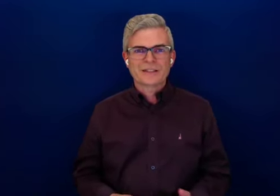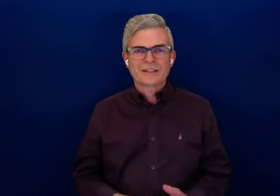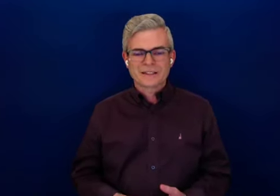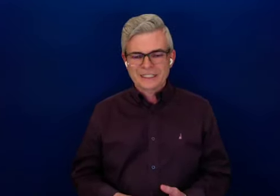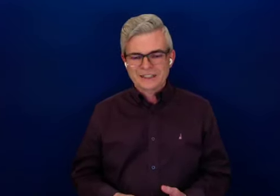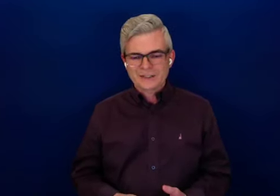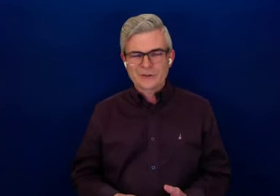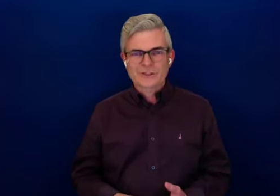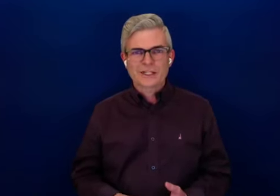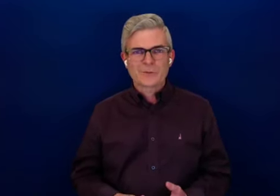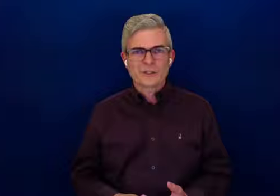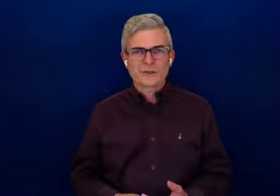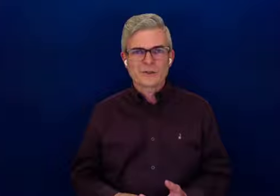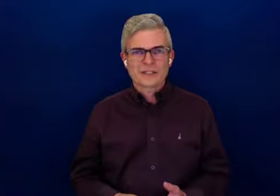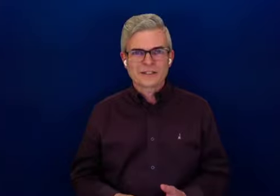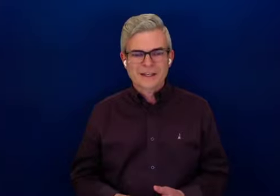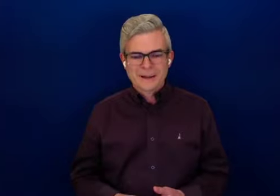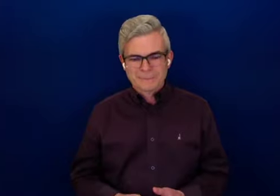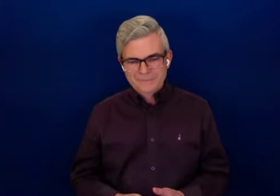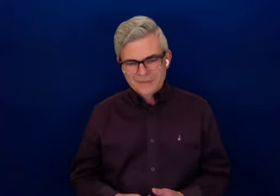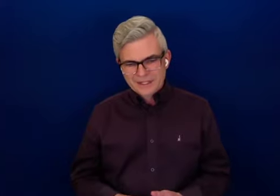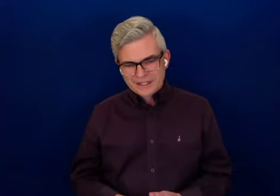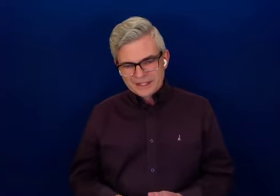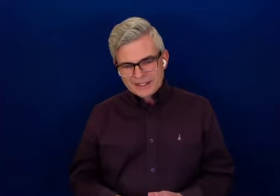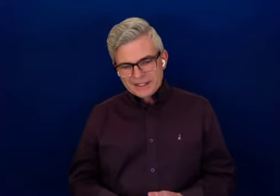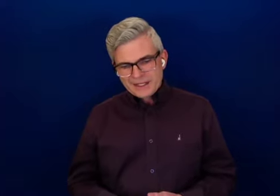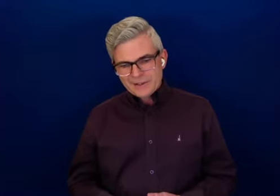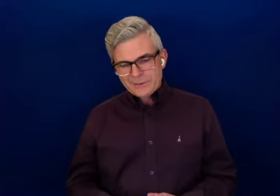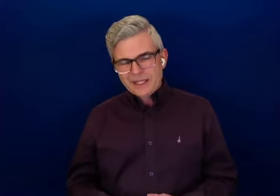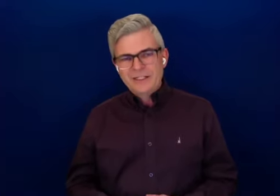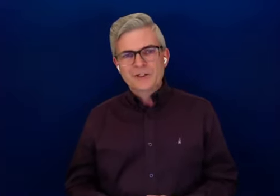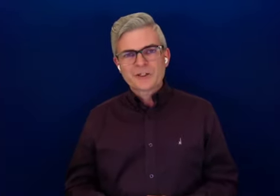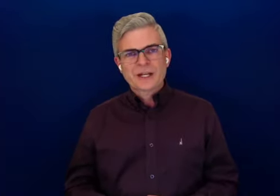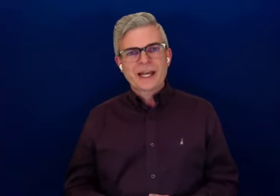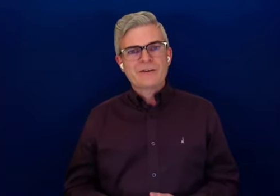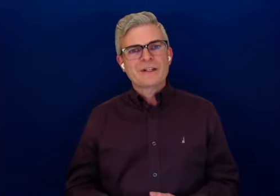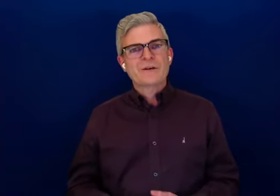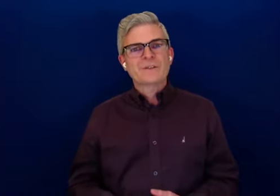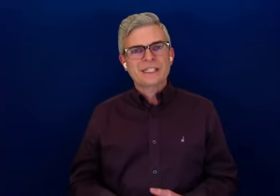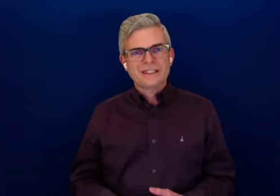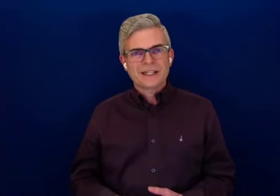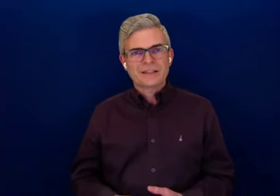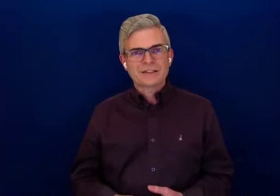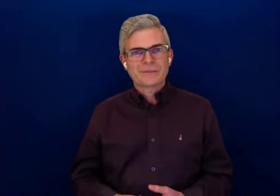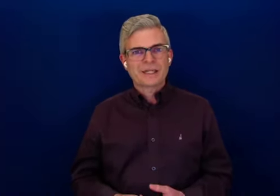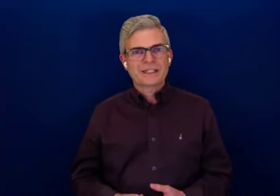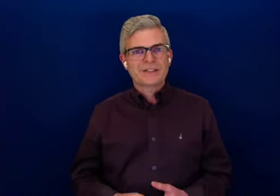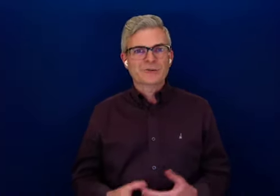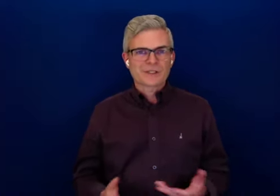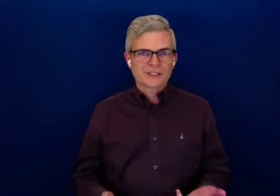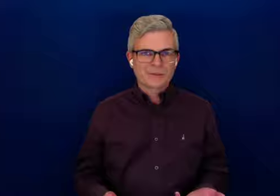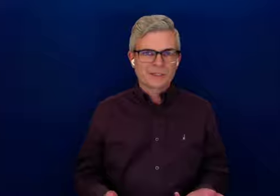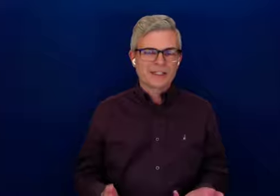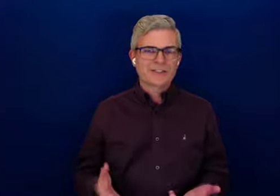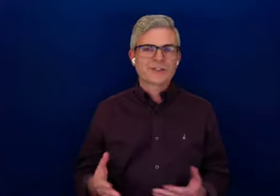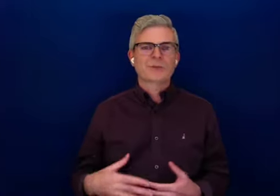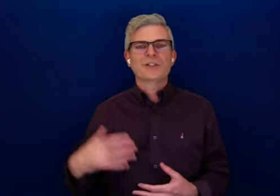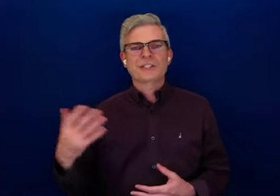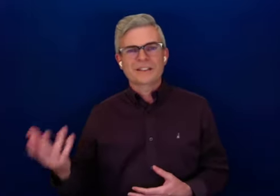it, I need to understand what you're trying to say. And it should have enough detail to make it interesting, but not so much